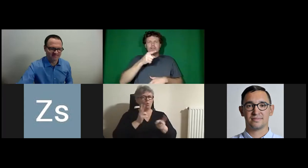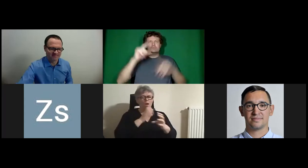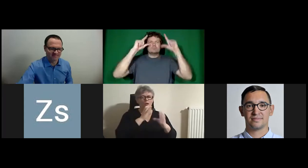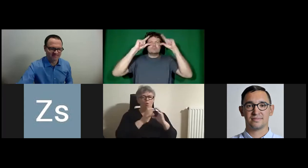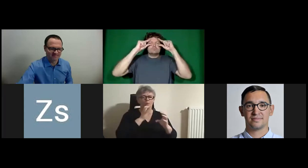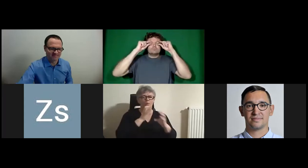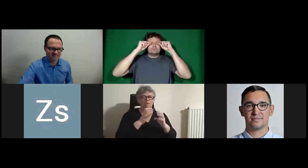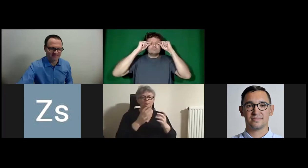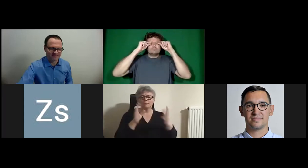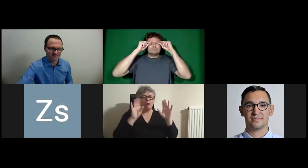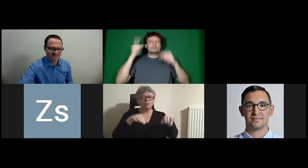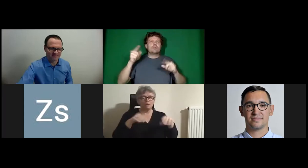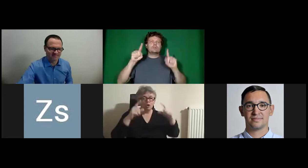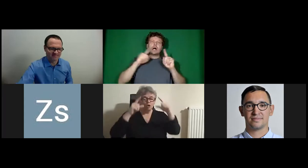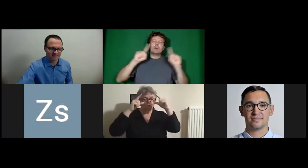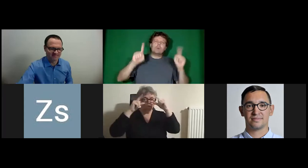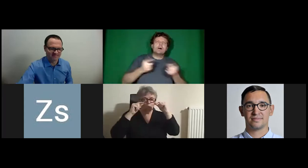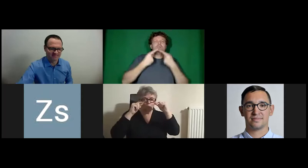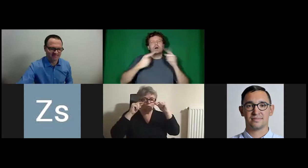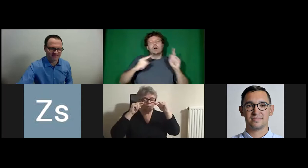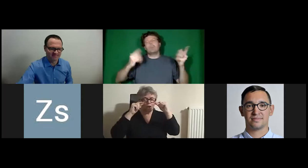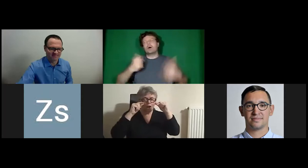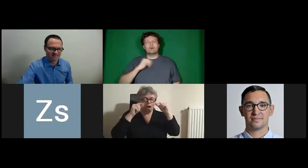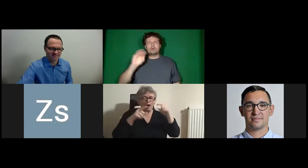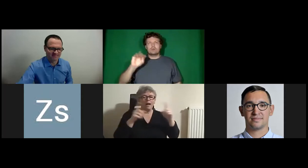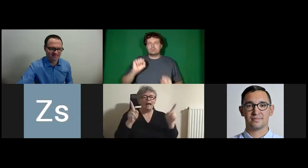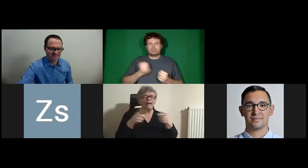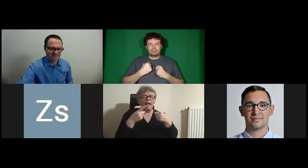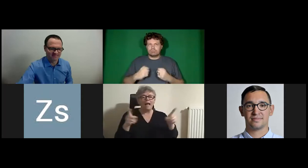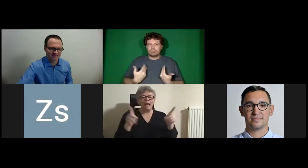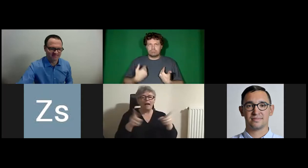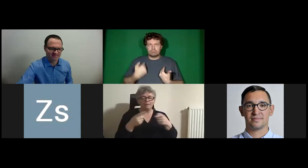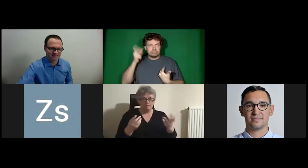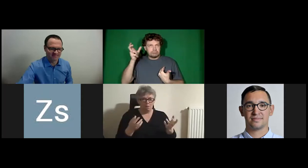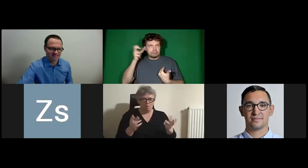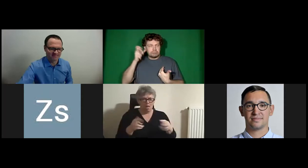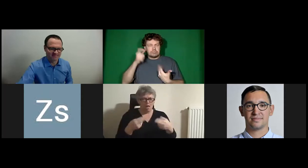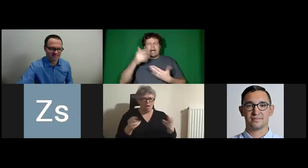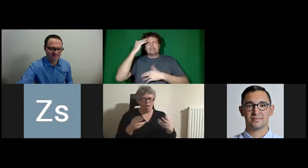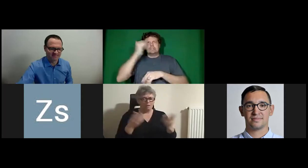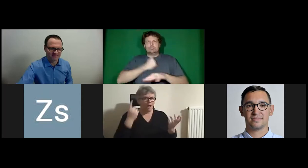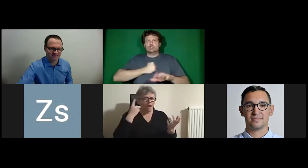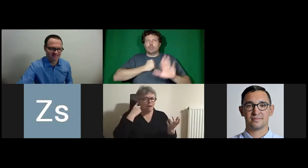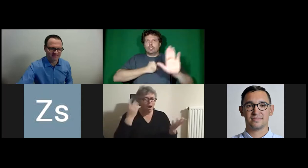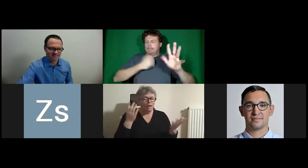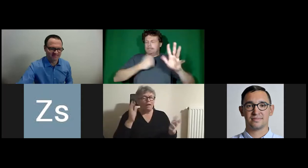the communication was between the deaf, this deaf player and all these hearing players.